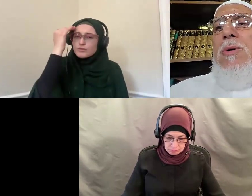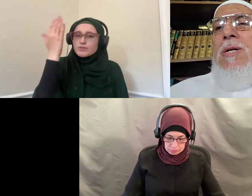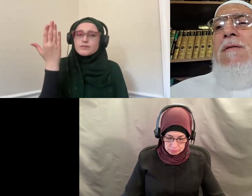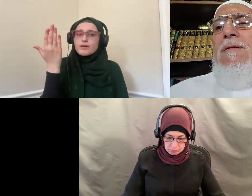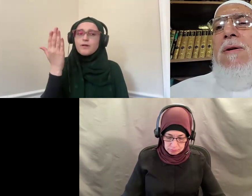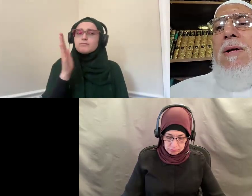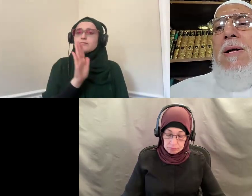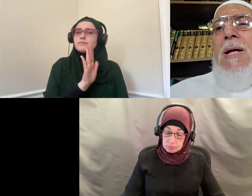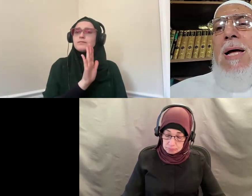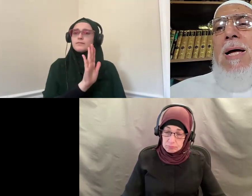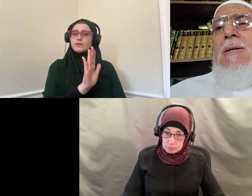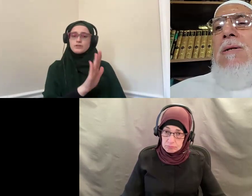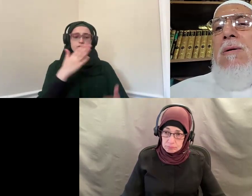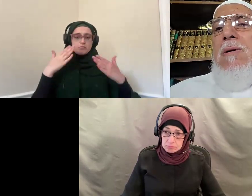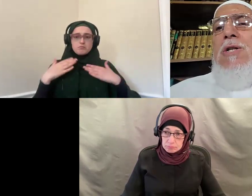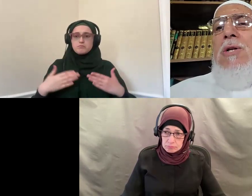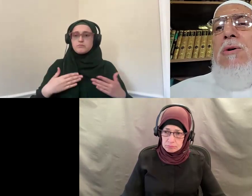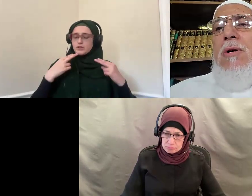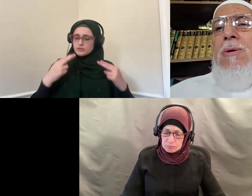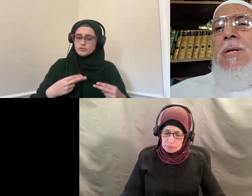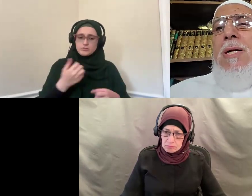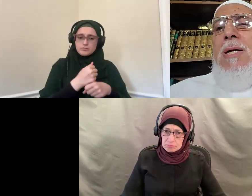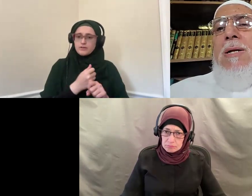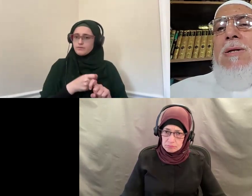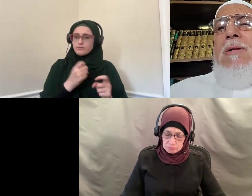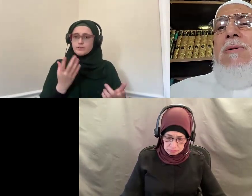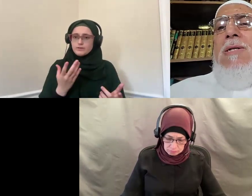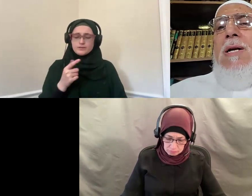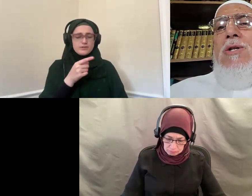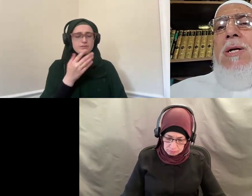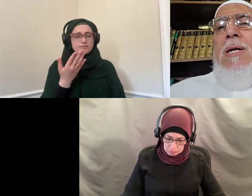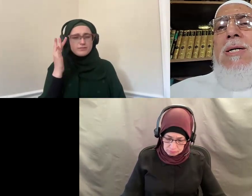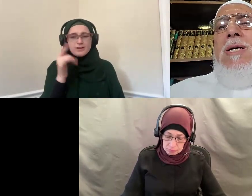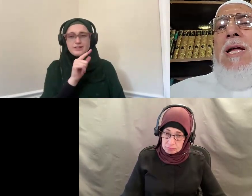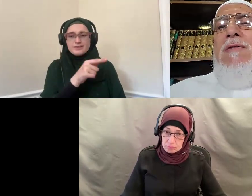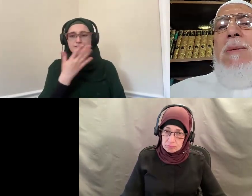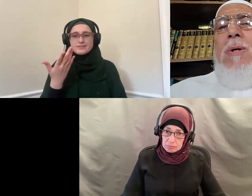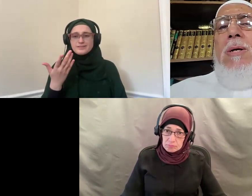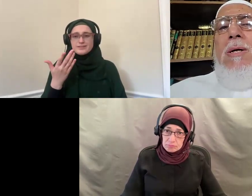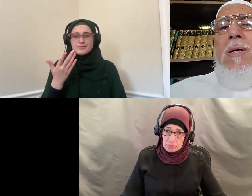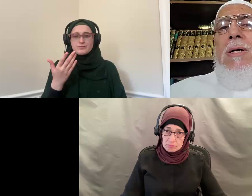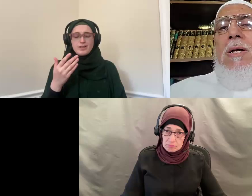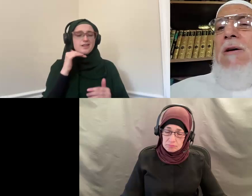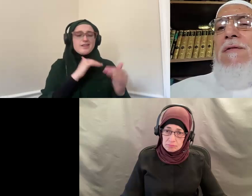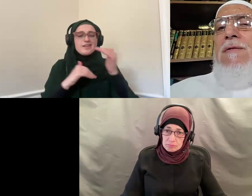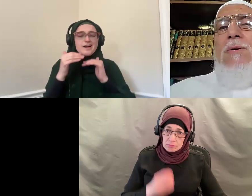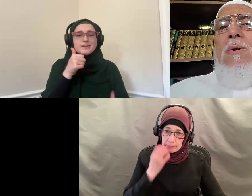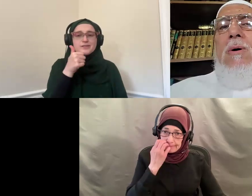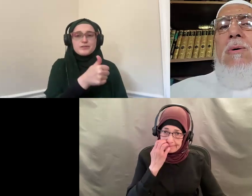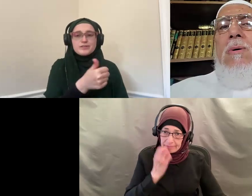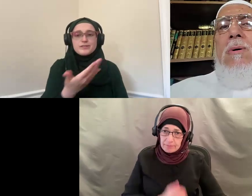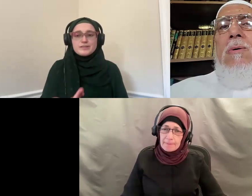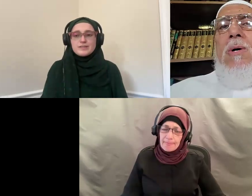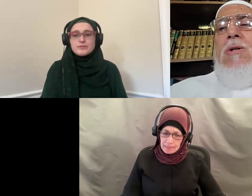between yourself and reach the conclusion that resurrection is inevitable if